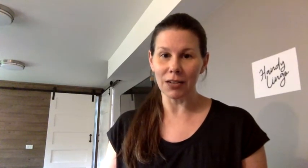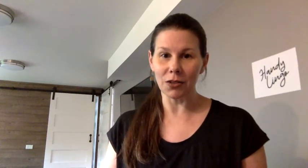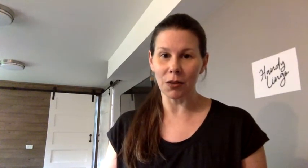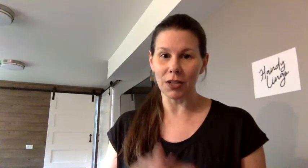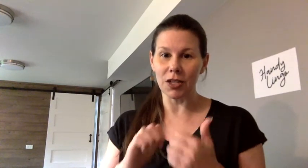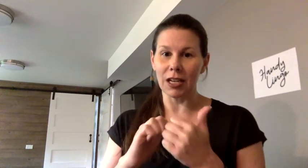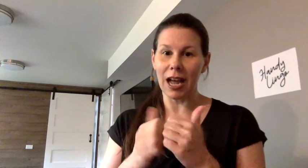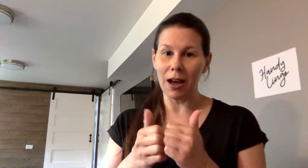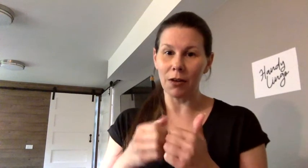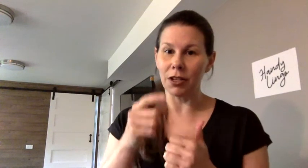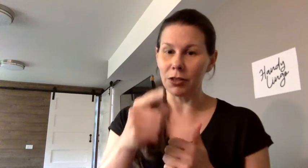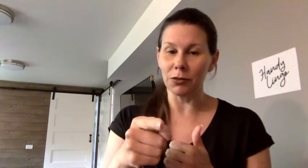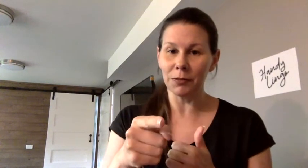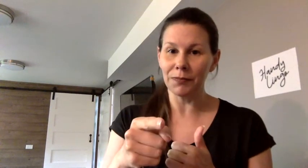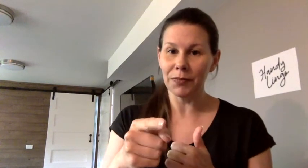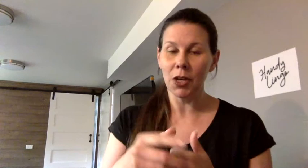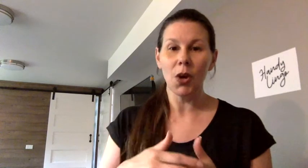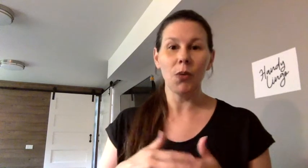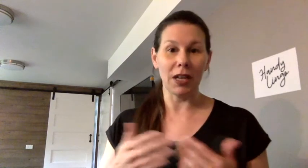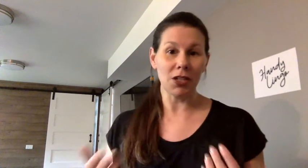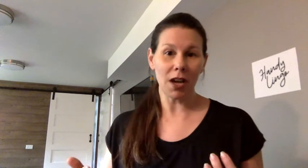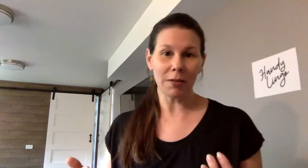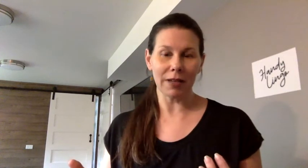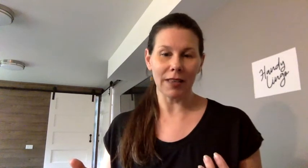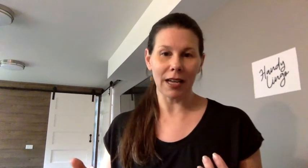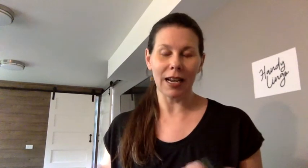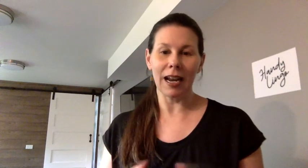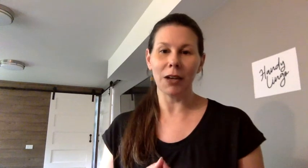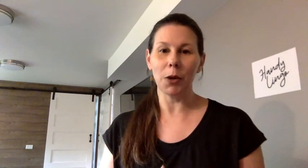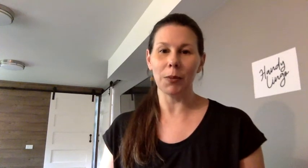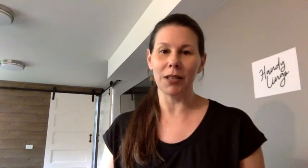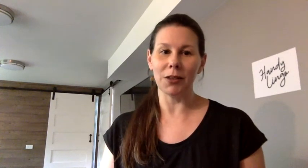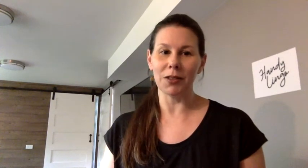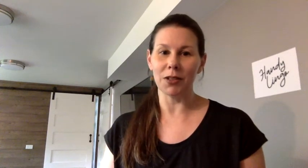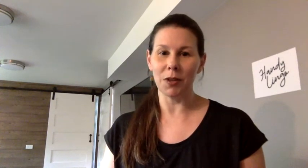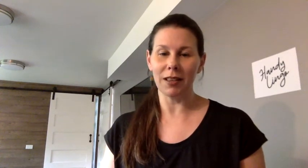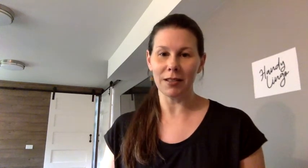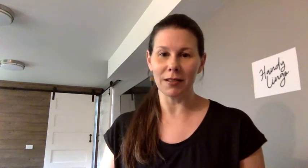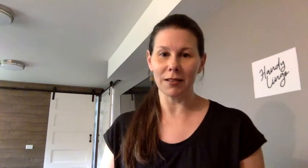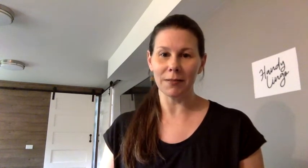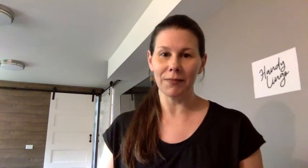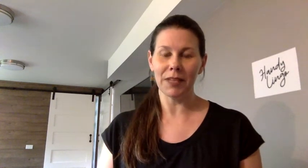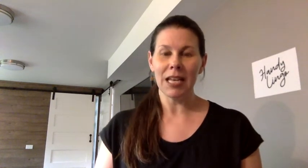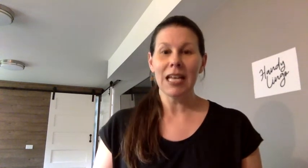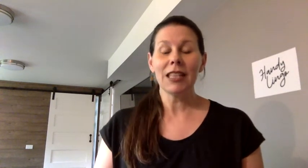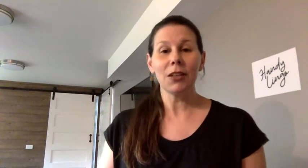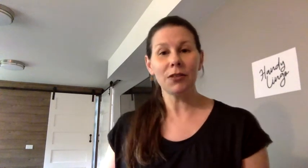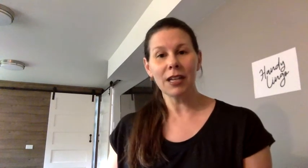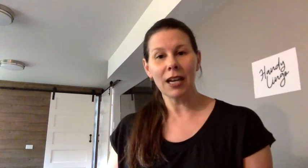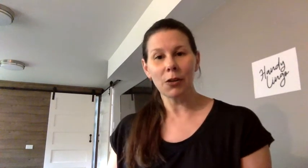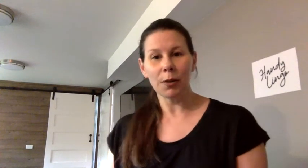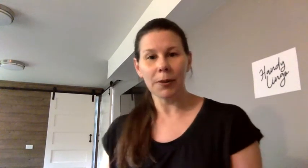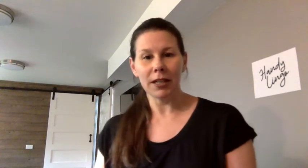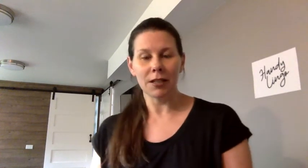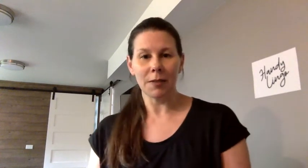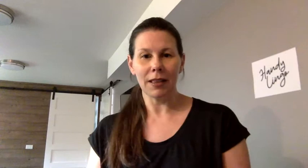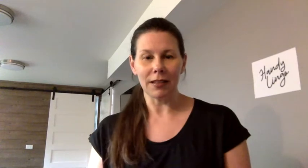the question, how are you? We can talk about that. And I incorporate those into our lessons. The other thing I incorporate into my lessons